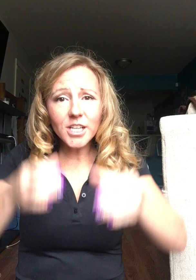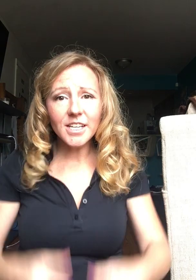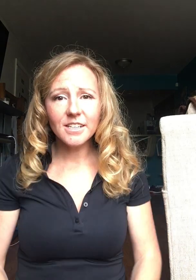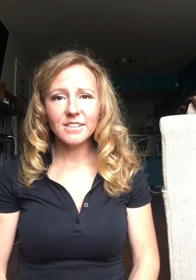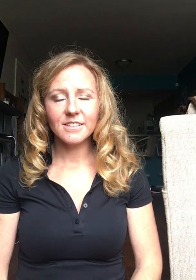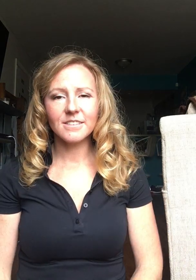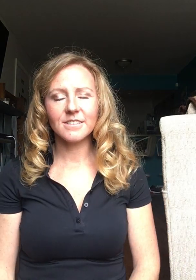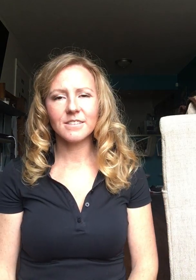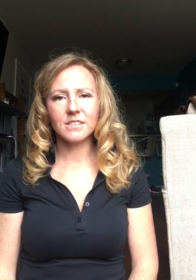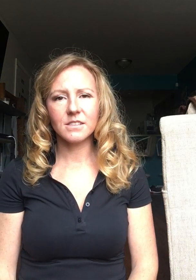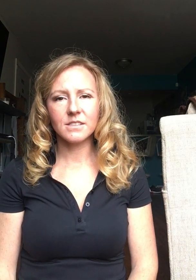crooked?